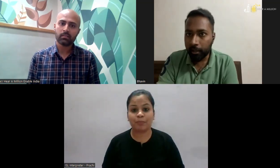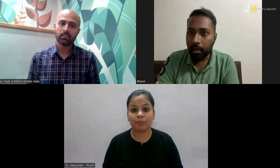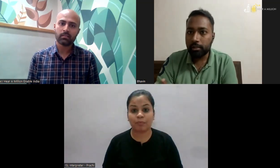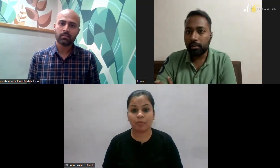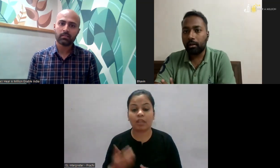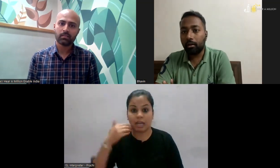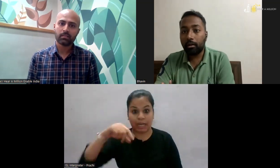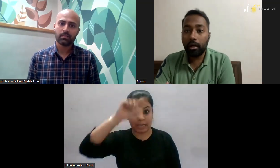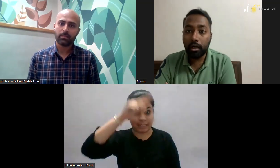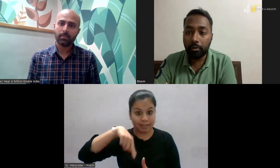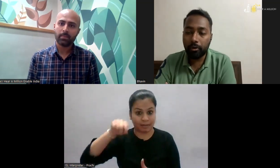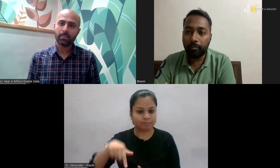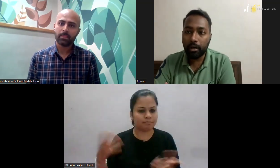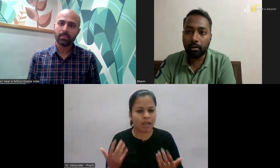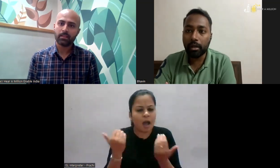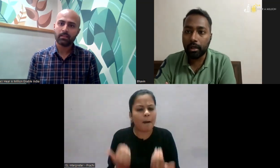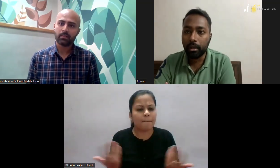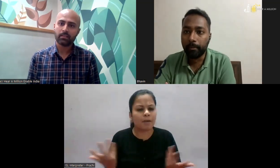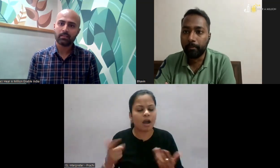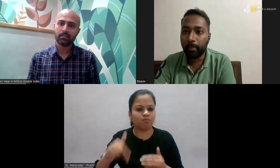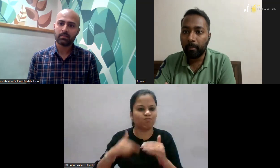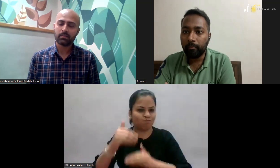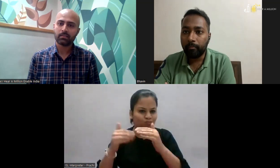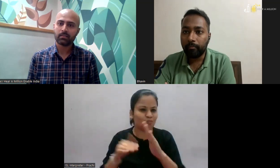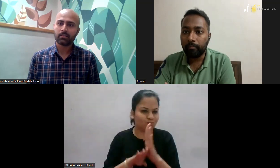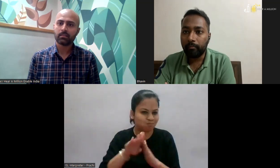In India, it's currently developing country.